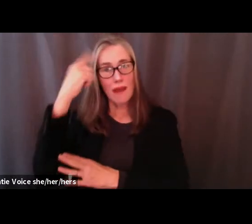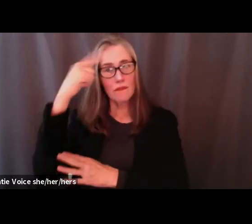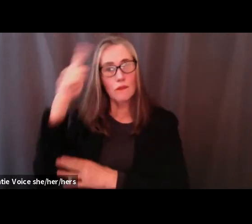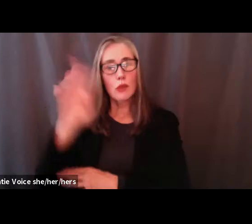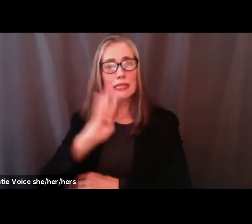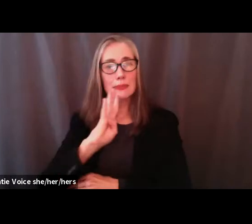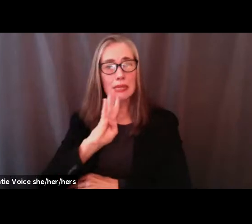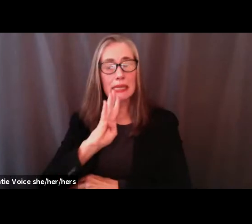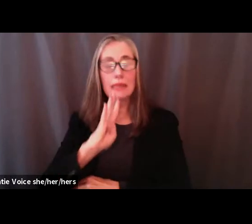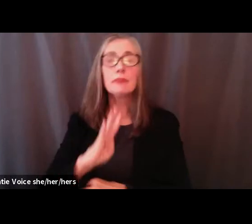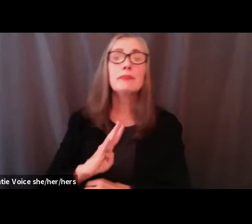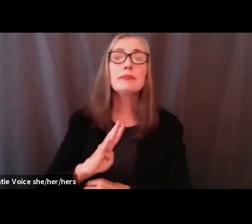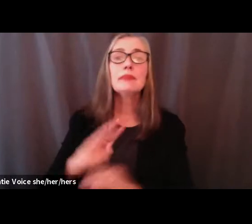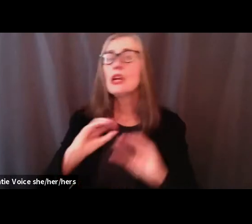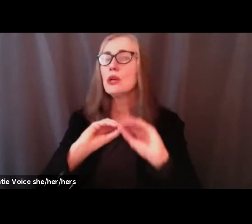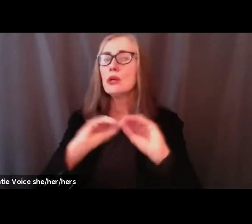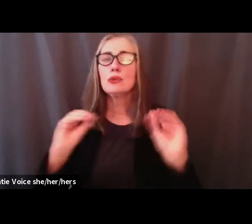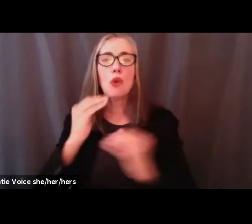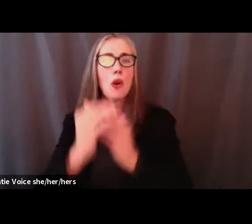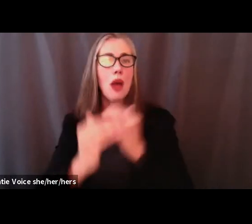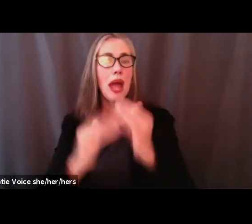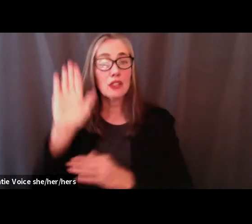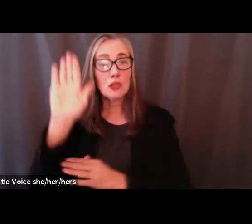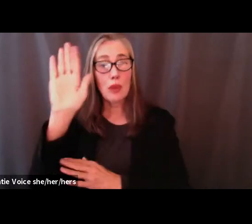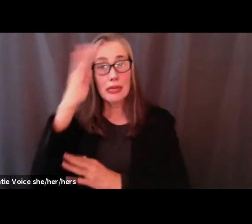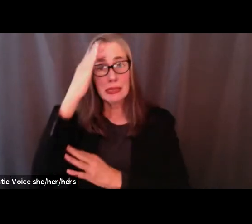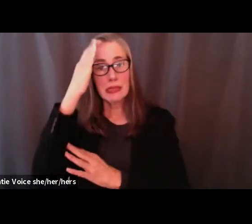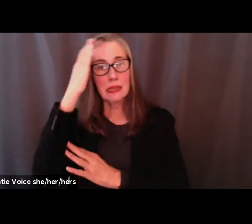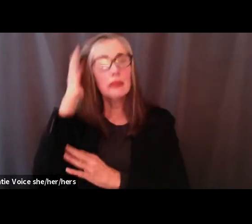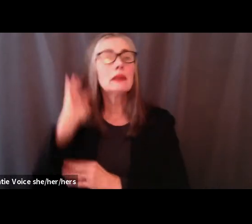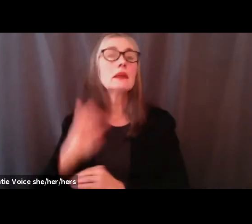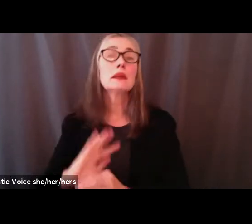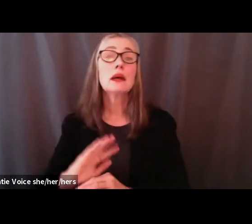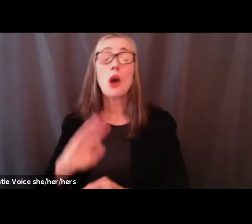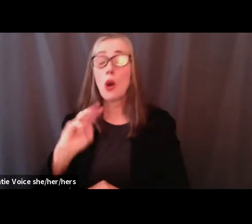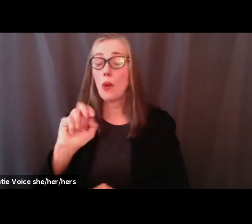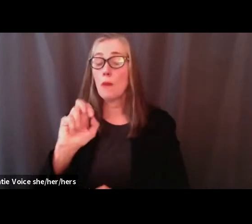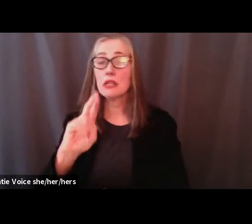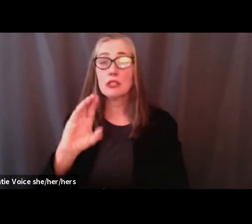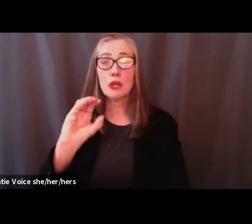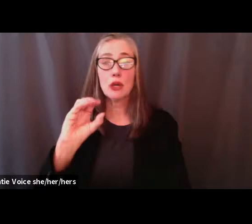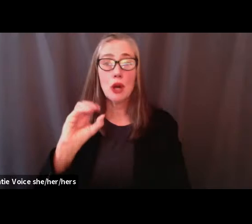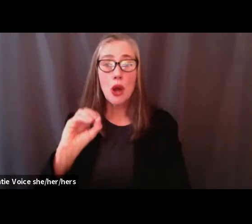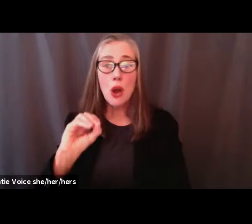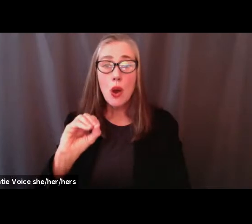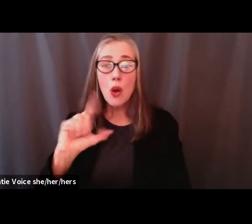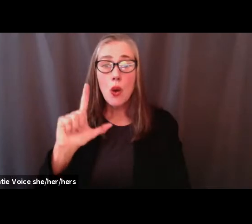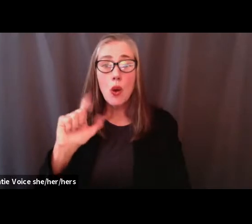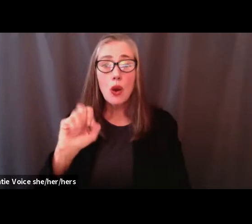All right, seeing no hands raised, are there any, Mr. Laurie? Yes, okay, now,